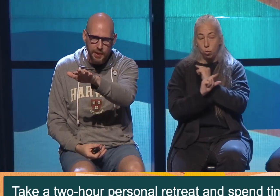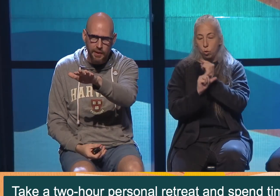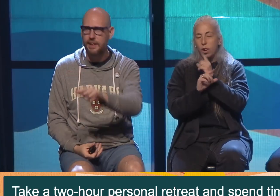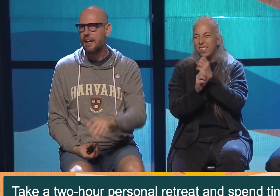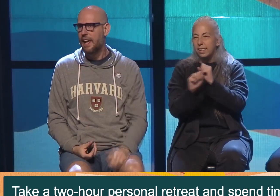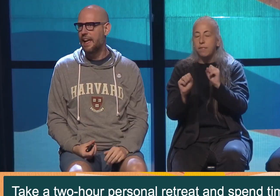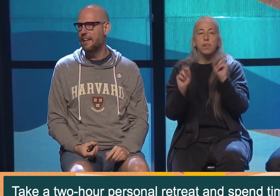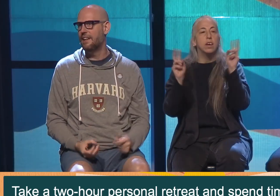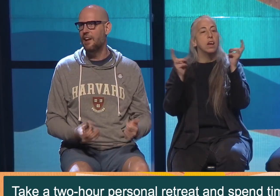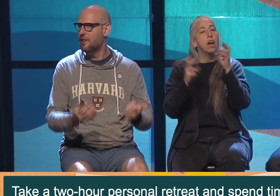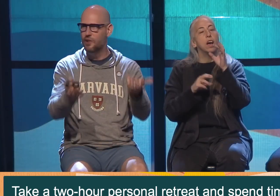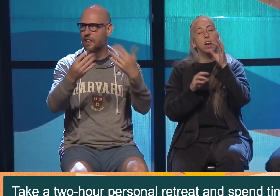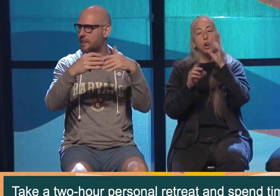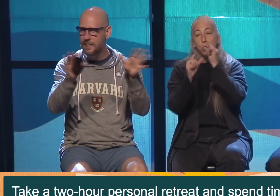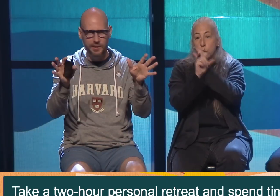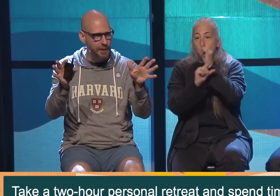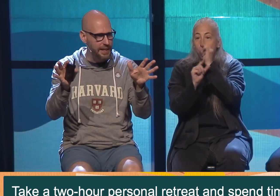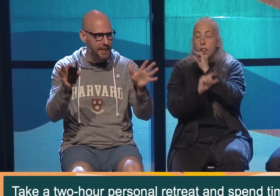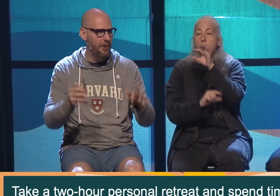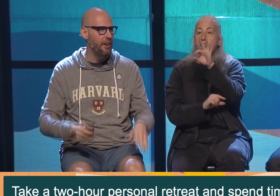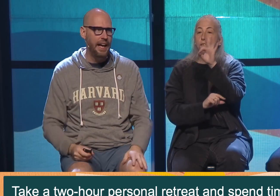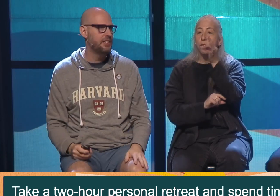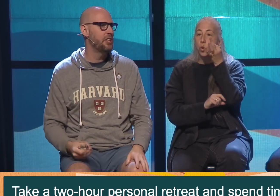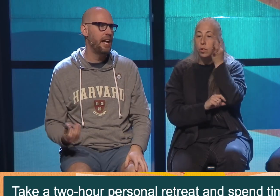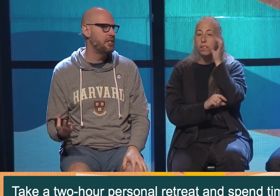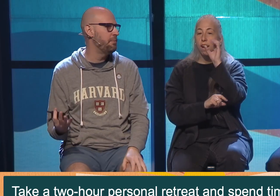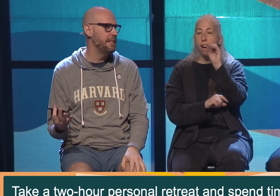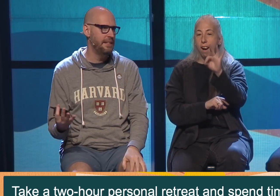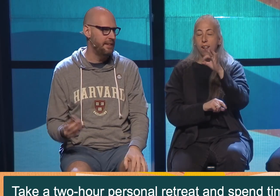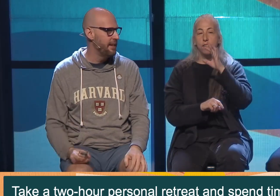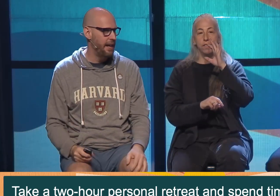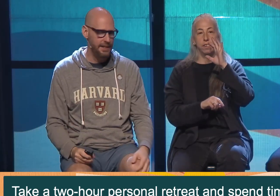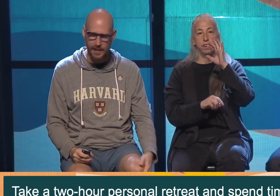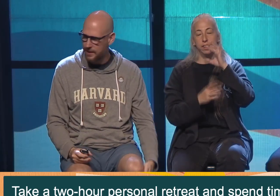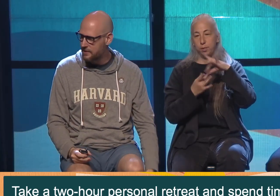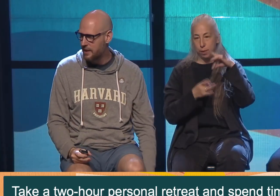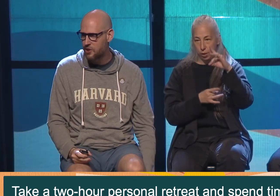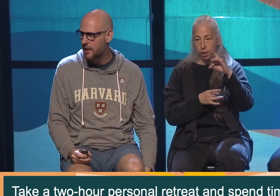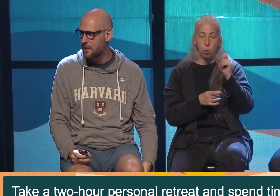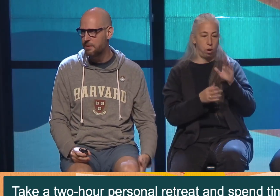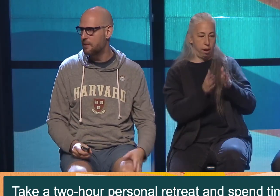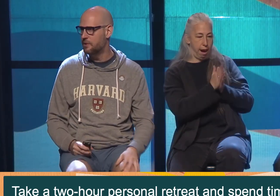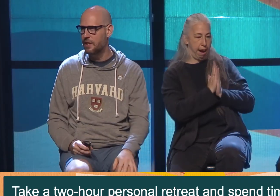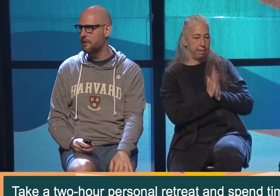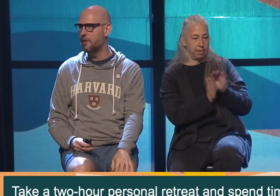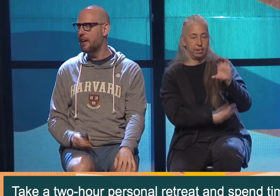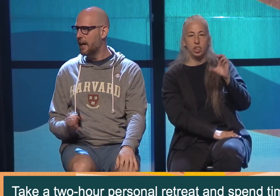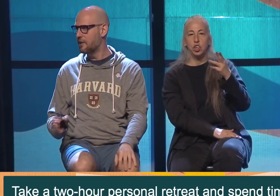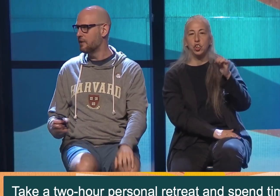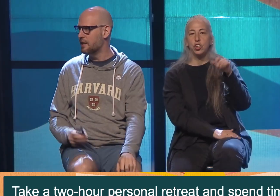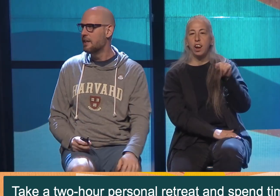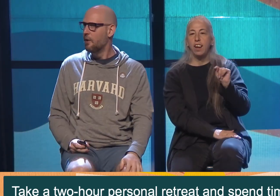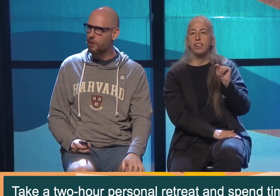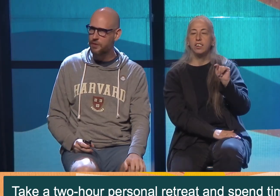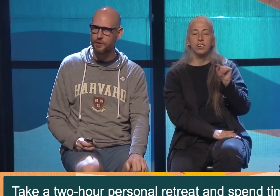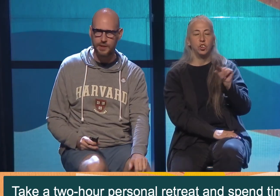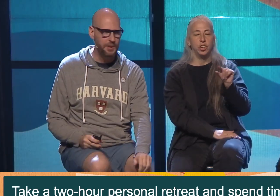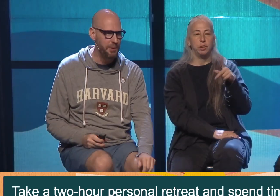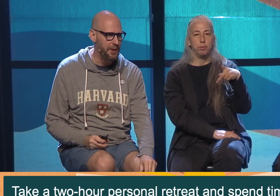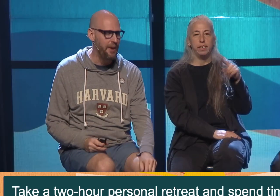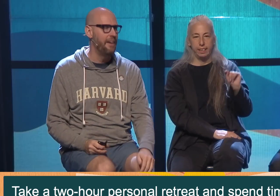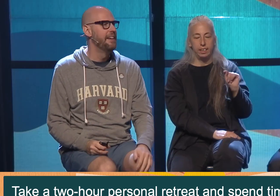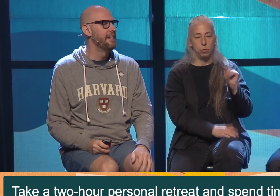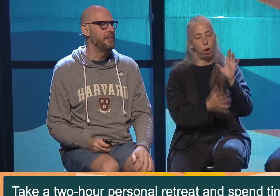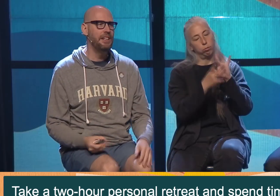of the Spirit, and you'll get a list right there, or ask ChatGPT, and ChatGPT will tell you very accurately what the